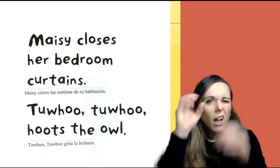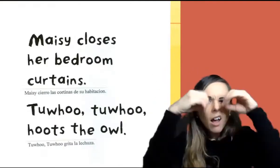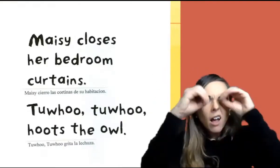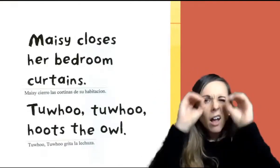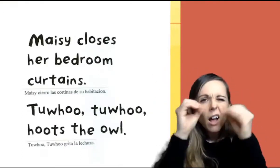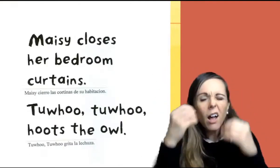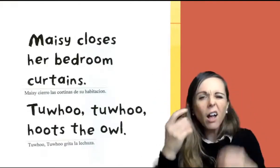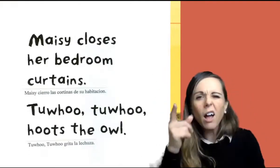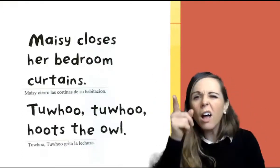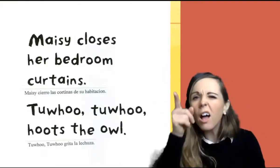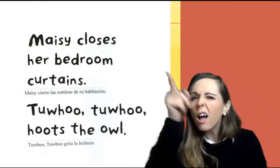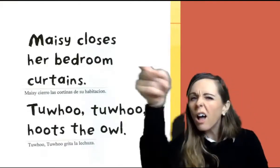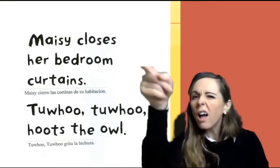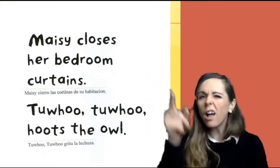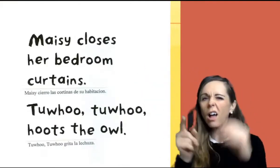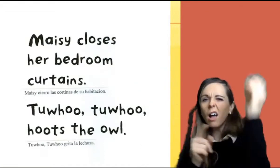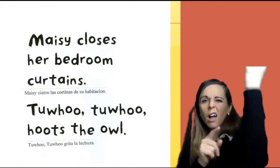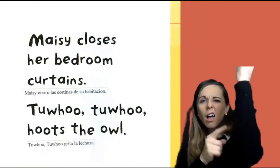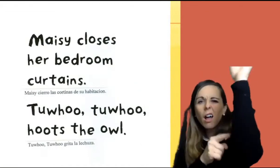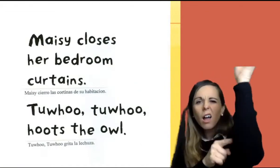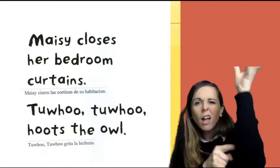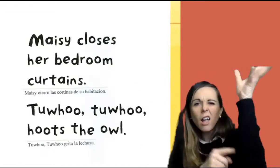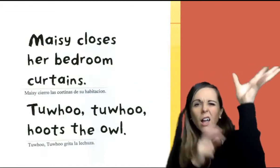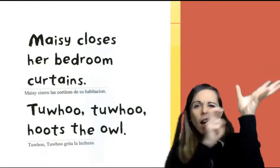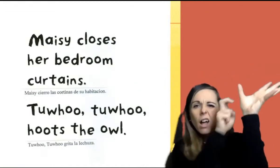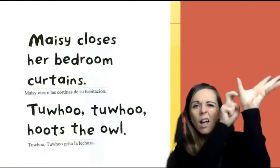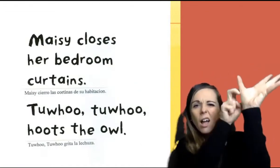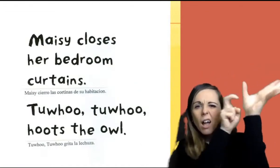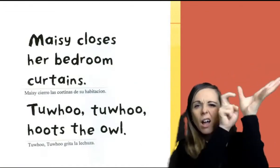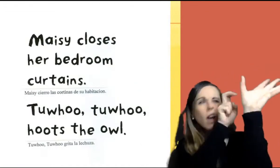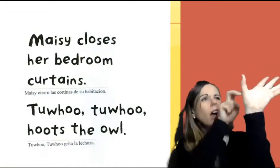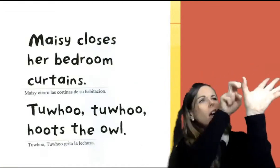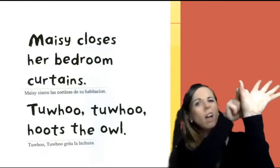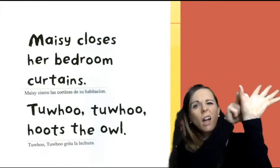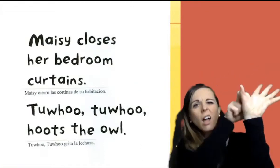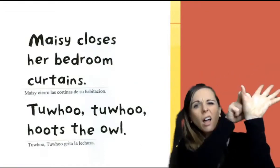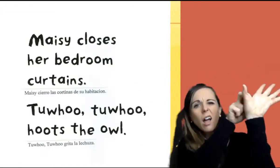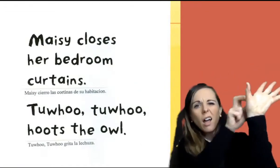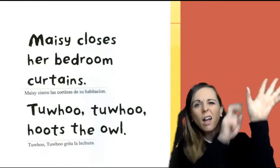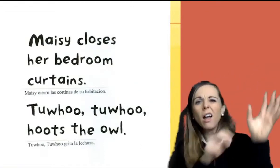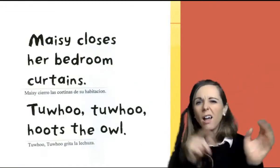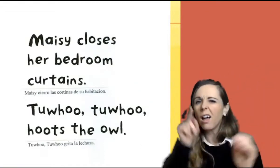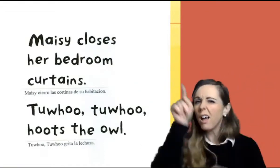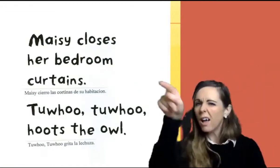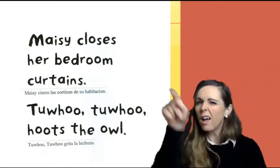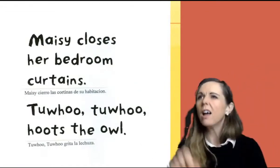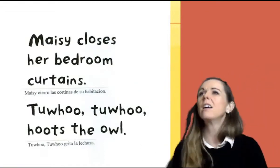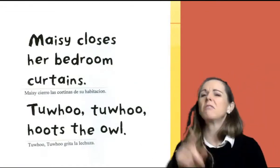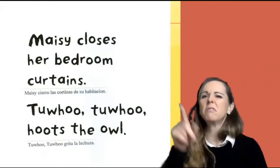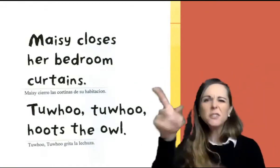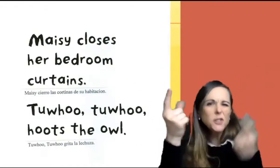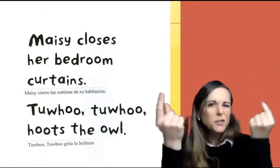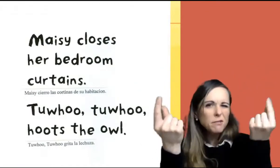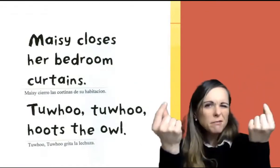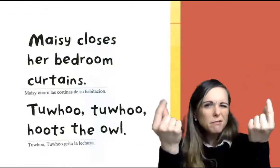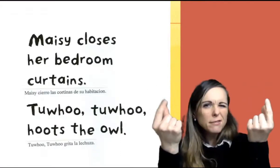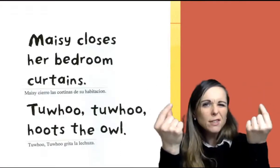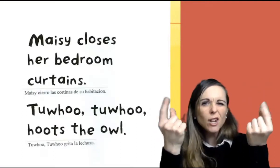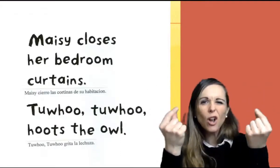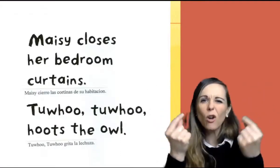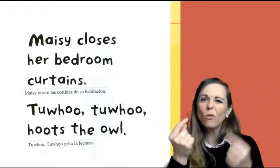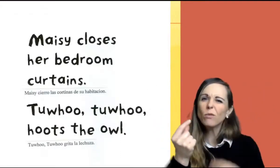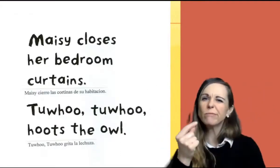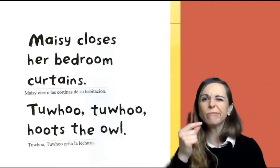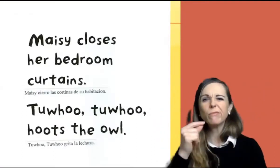owl. That owl out there, perched up in a tree. And what are